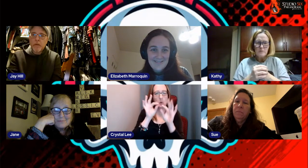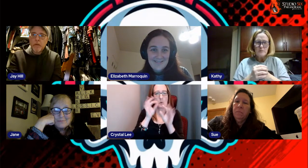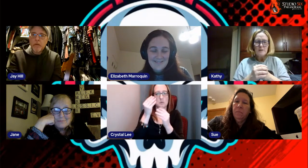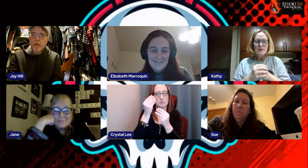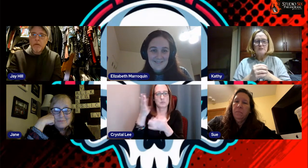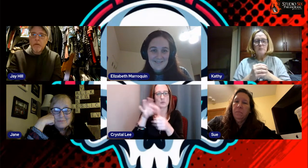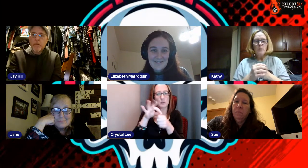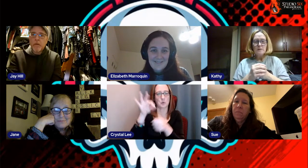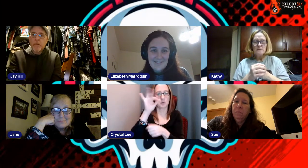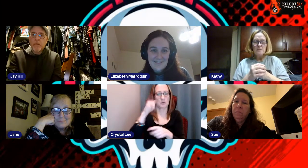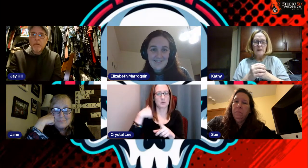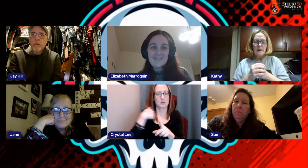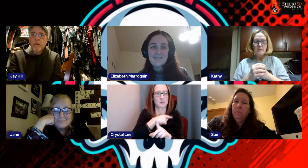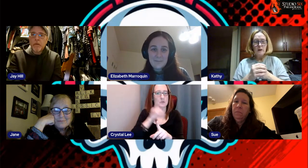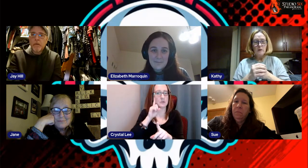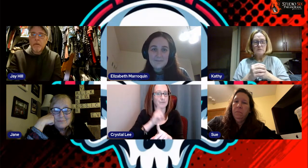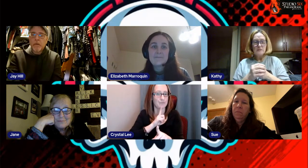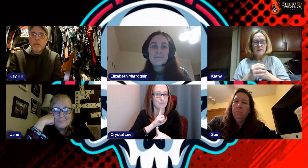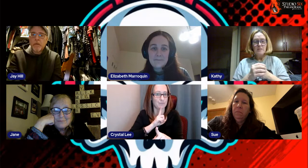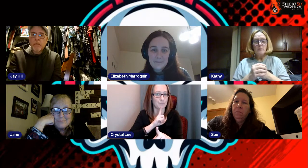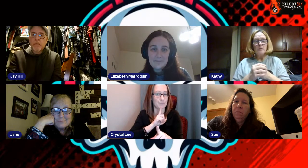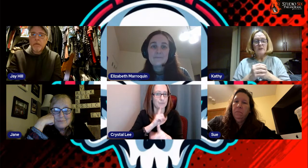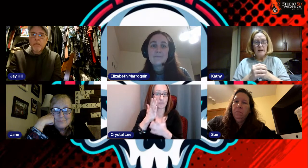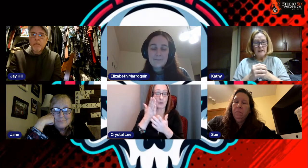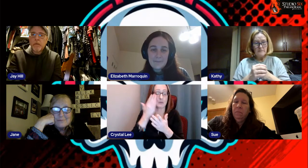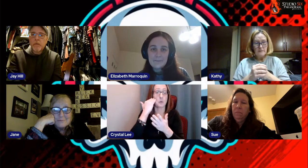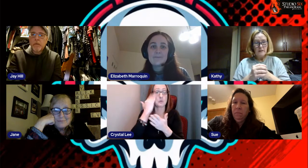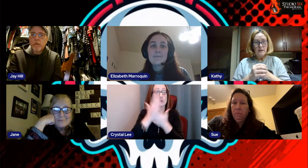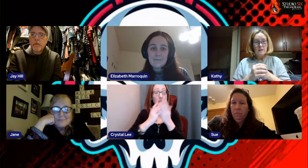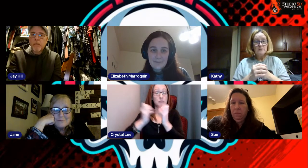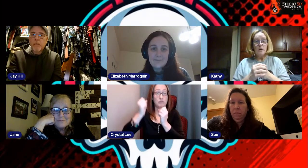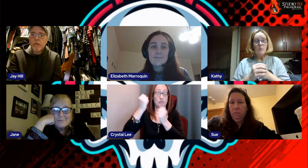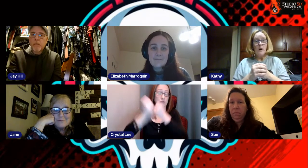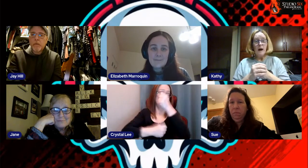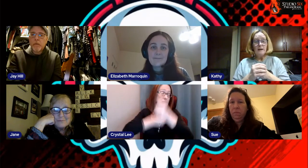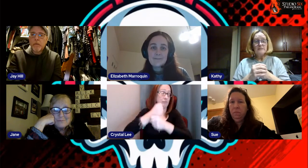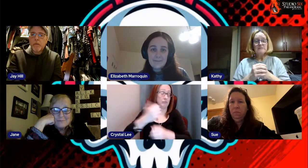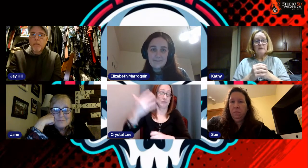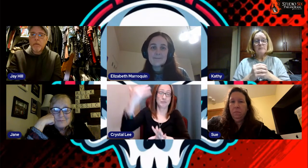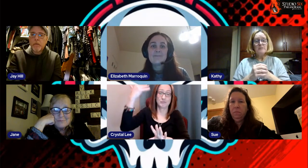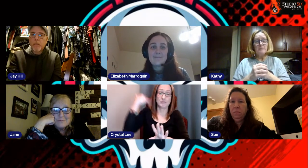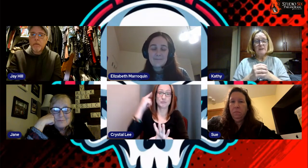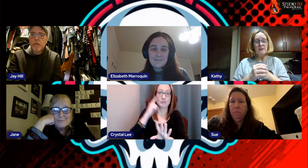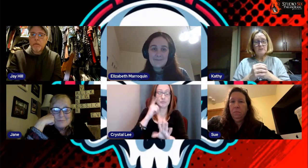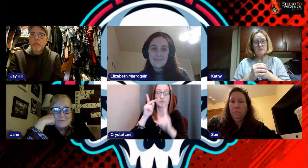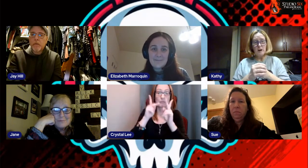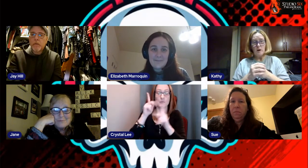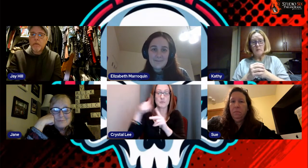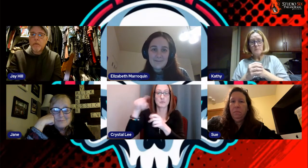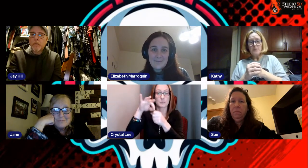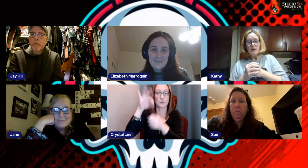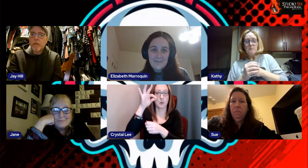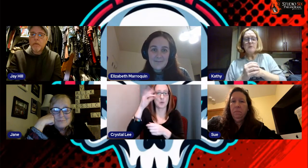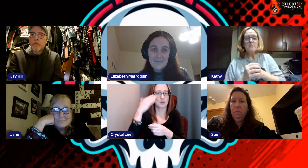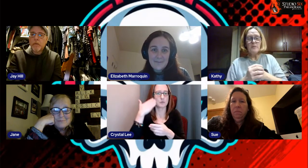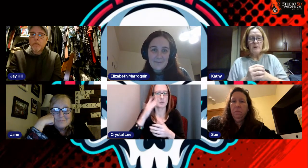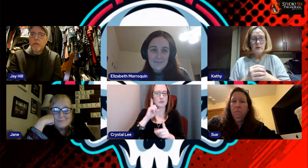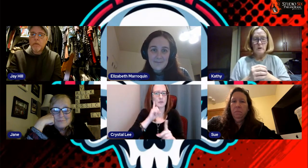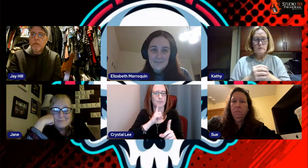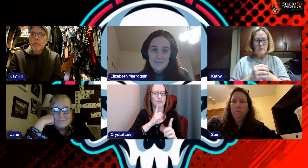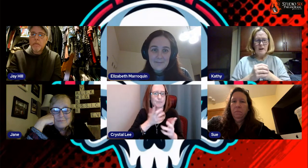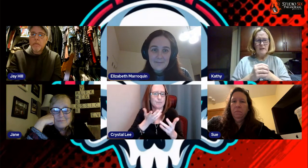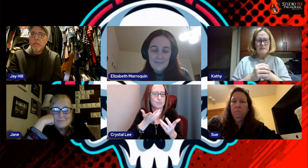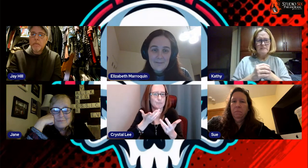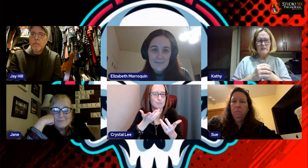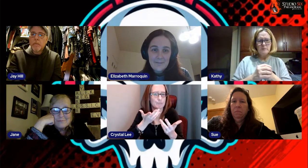Also, it's important that the ghost to be adept. So why? Because many years ago, people thought